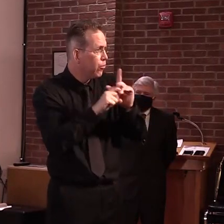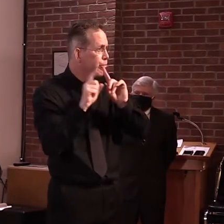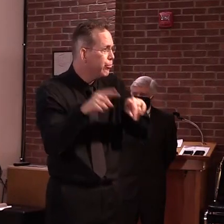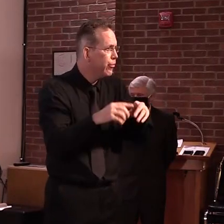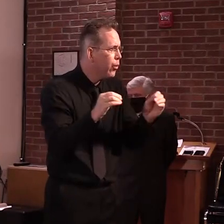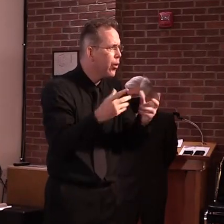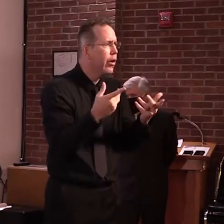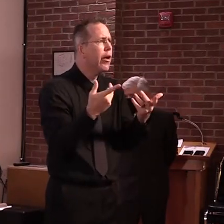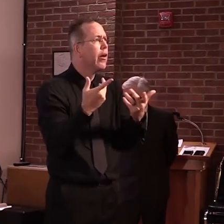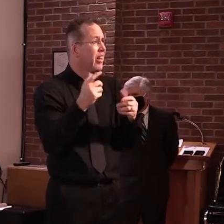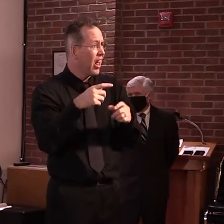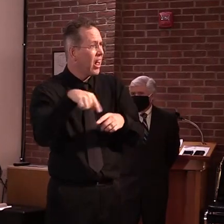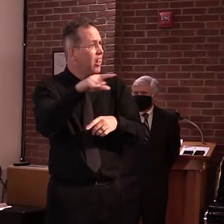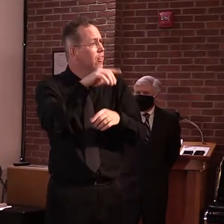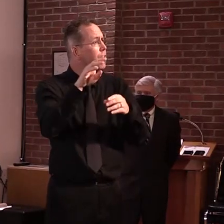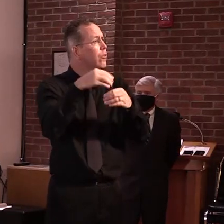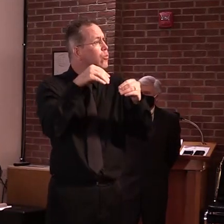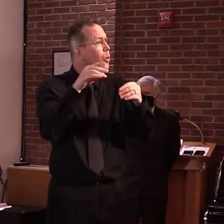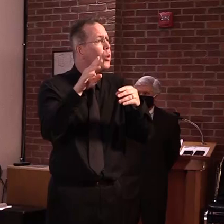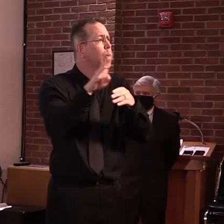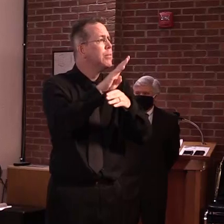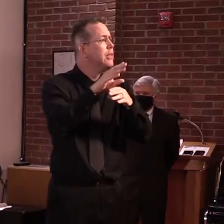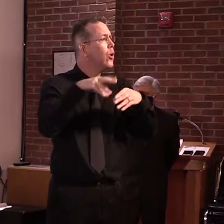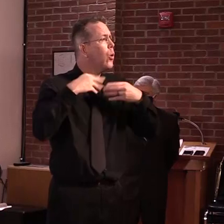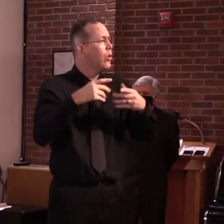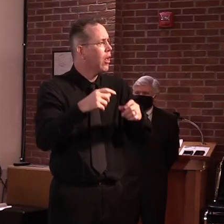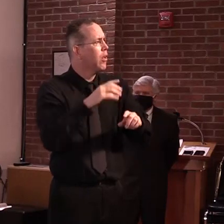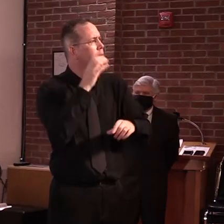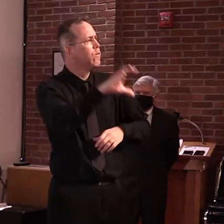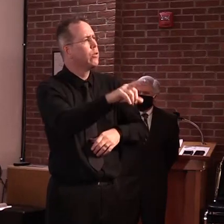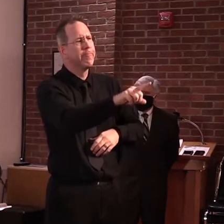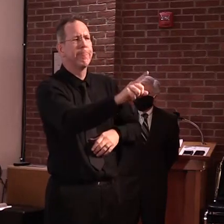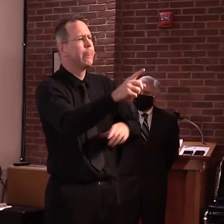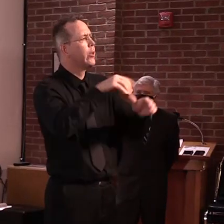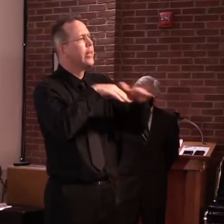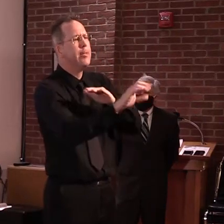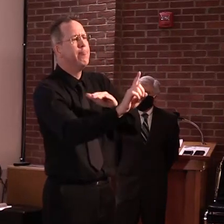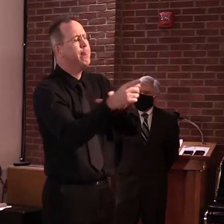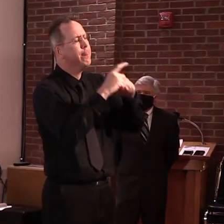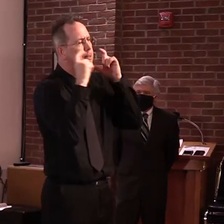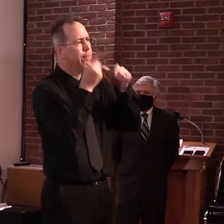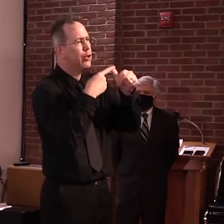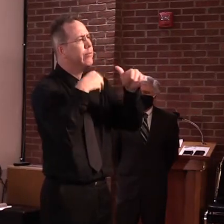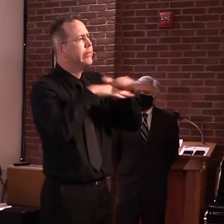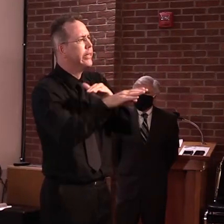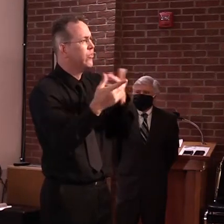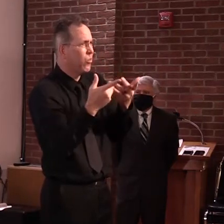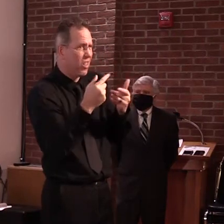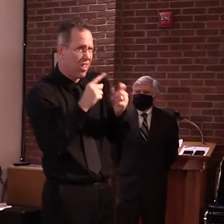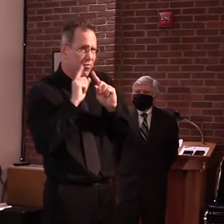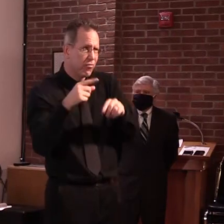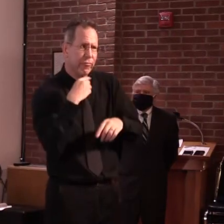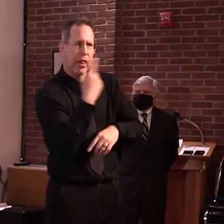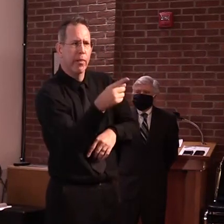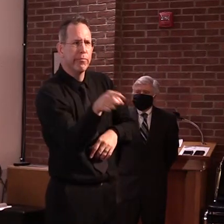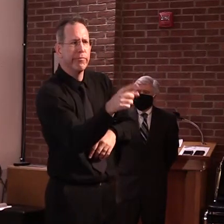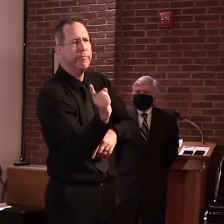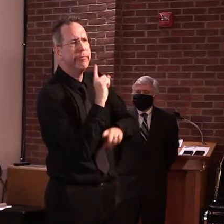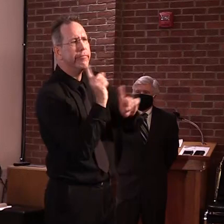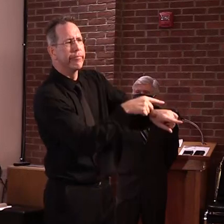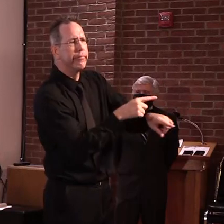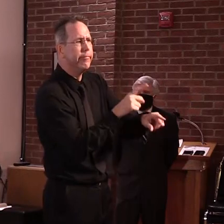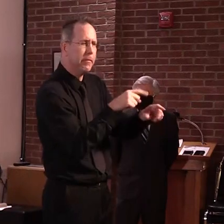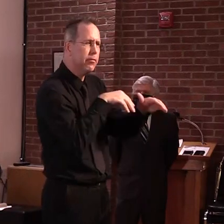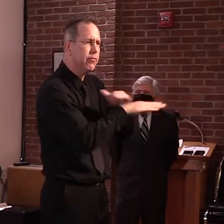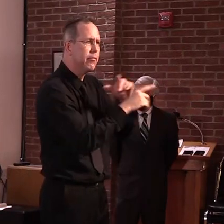keep Vermonters and clerks safe in those situations? Yeah, you've got a lot there, Mike, and I'll try and